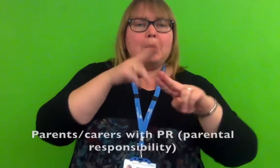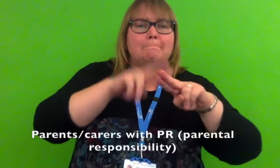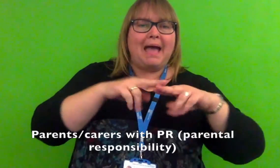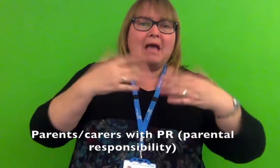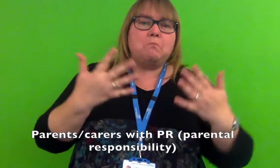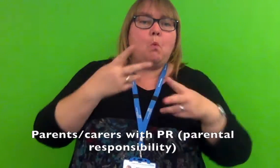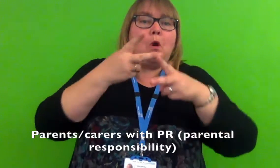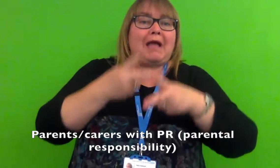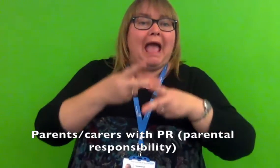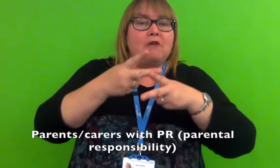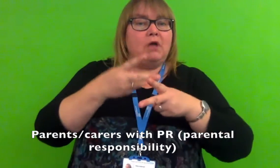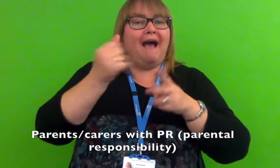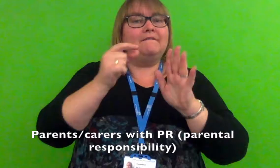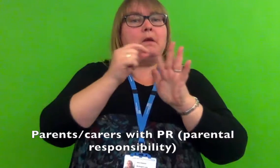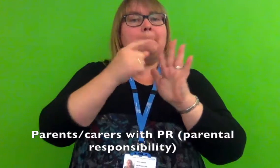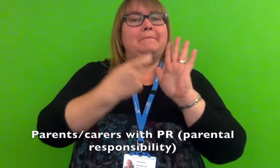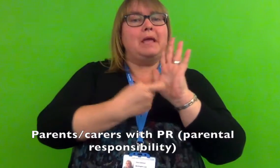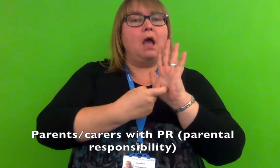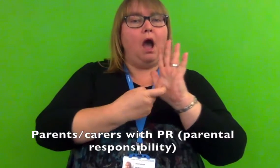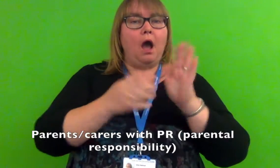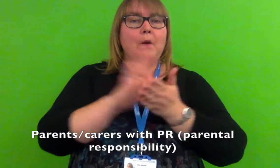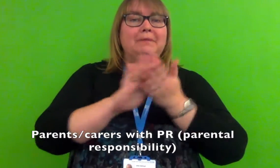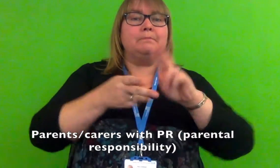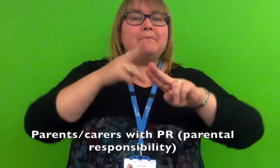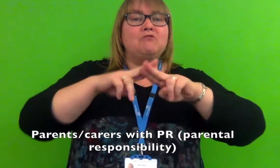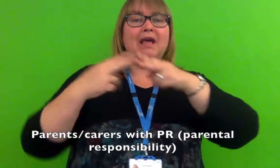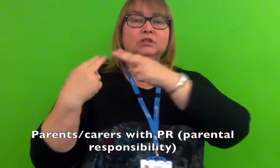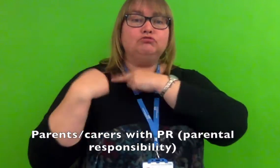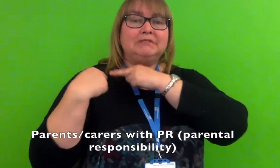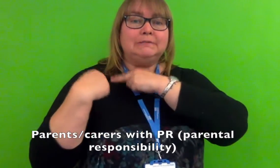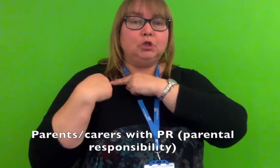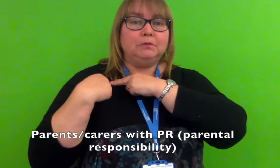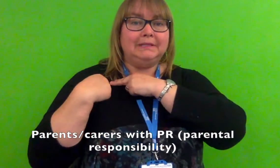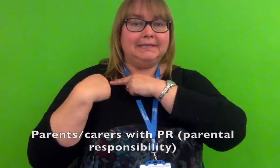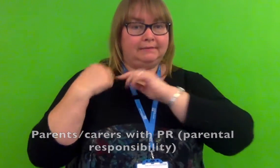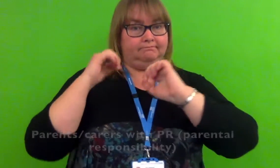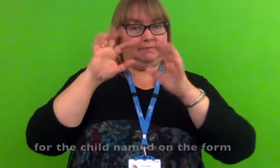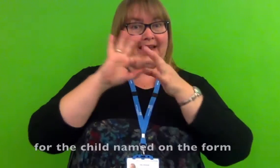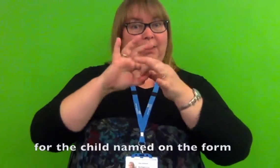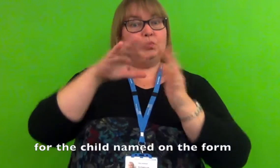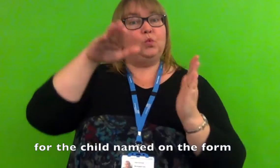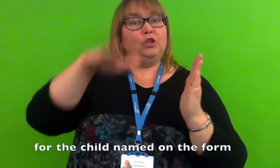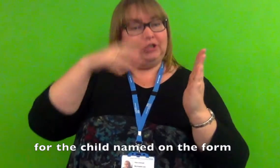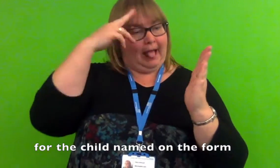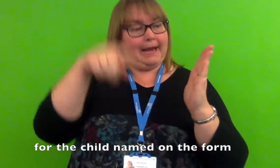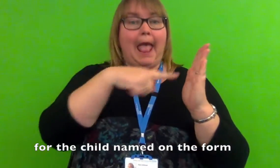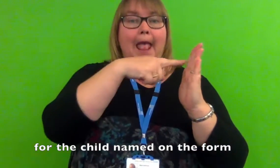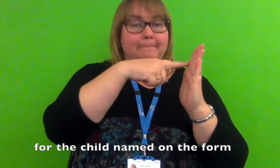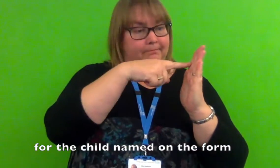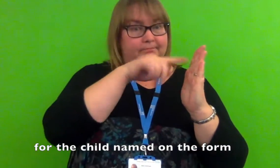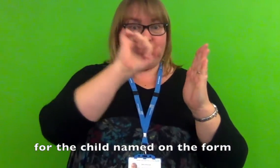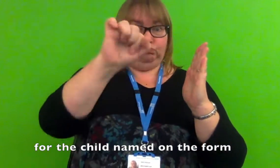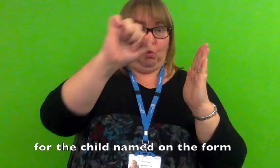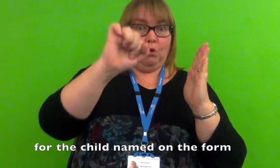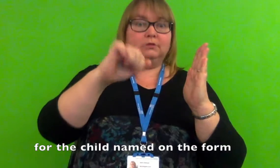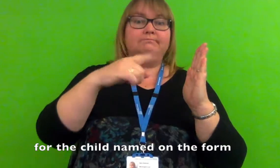themselves. Parents and carers with PR, parental responsibility, for the child named on the